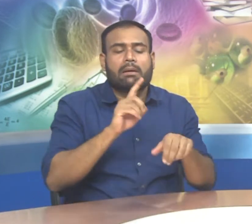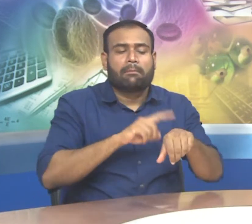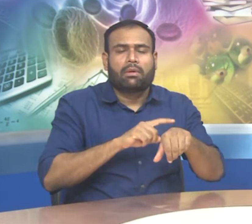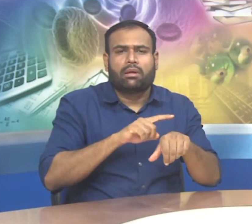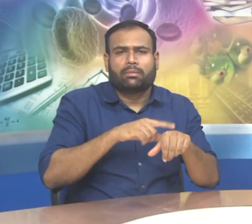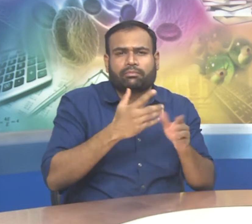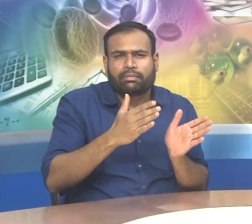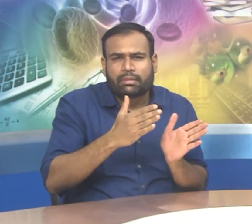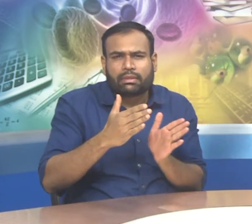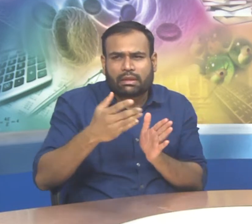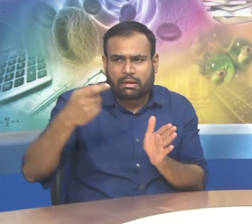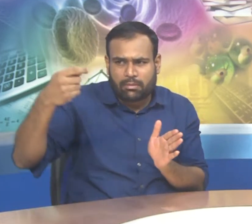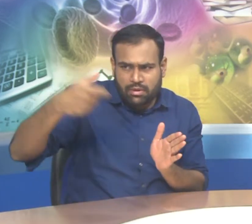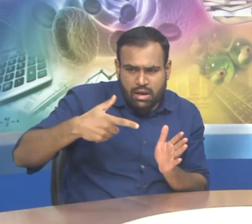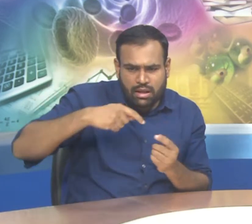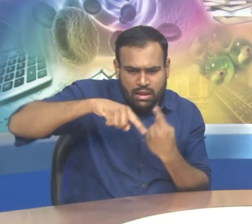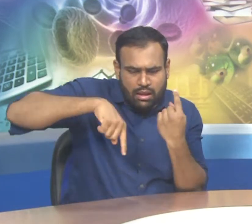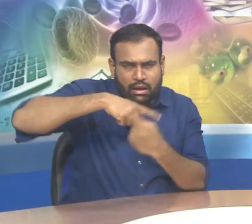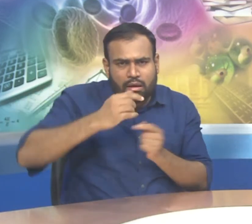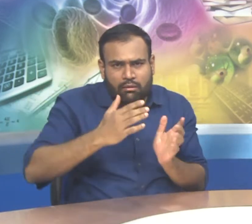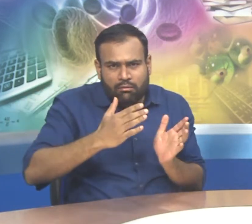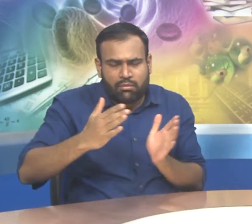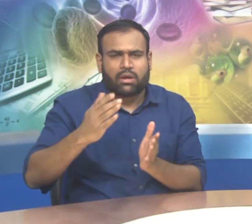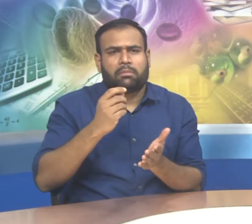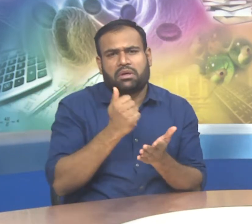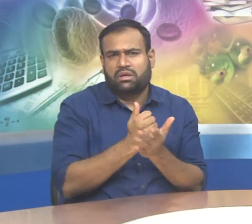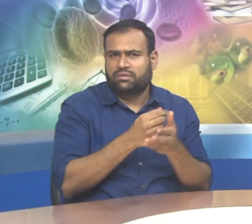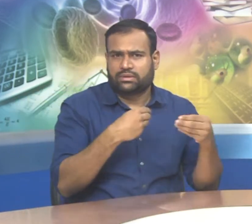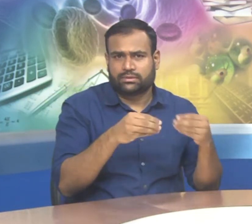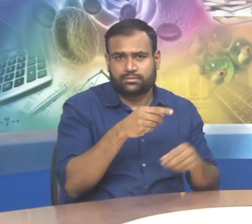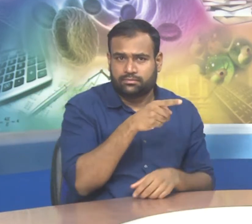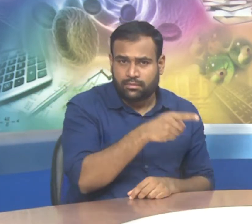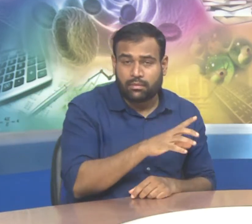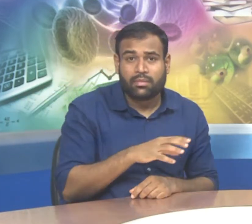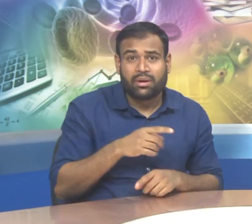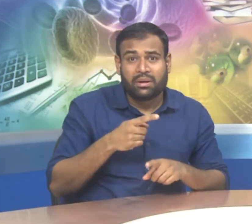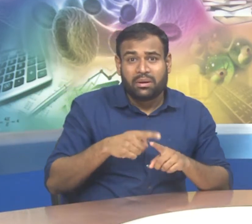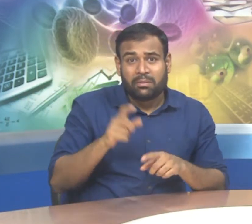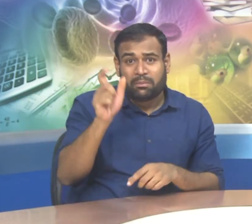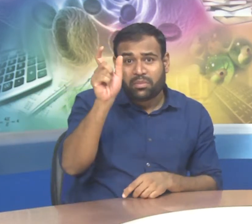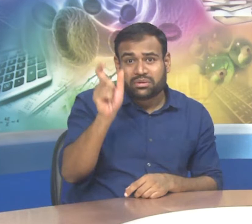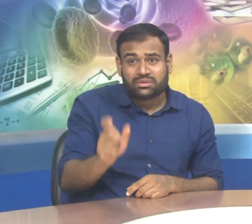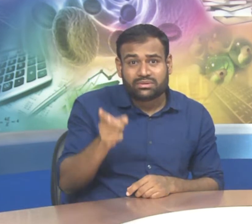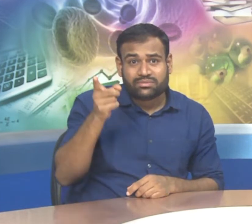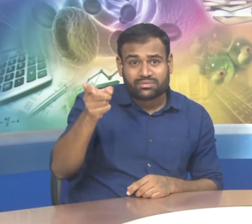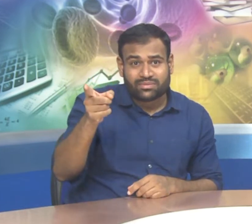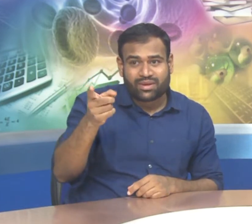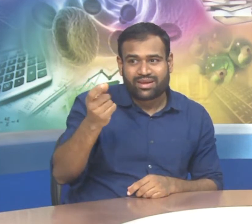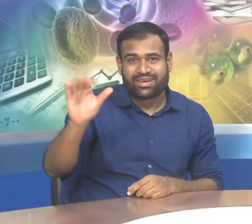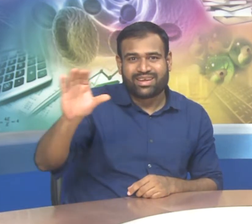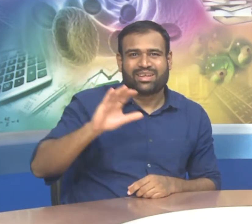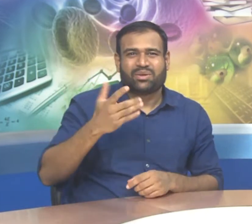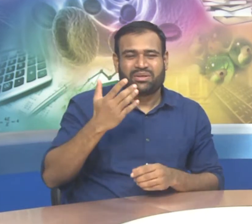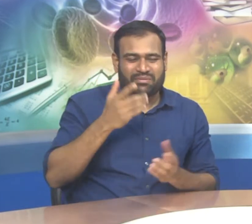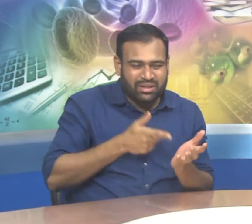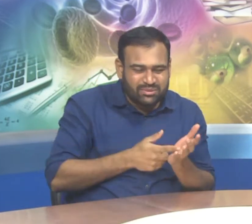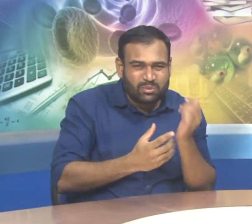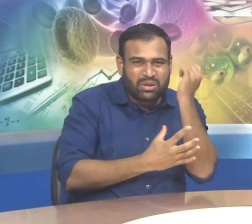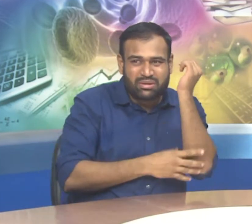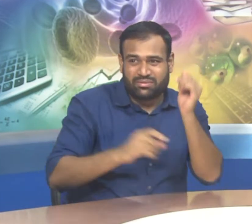needs to be followed. That can become flexible as per the need or as per the situation. But in